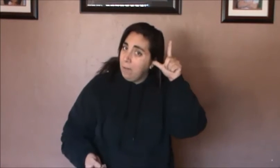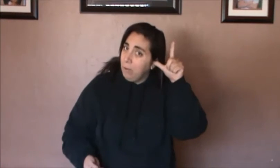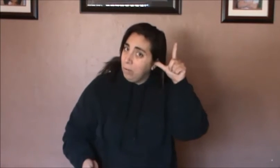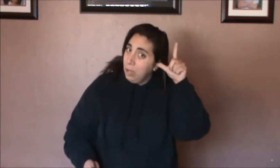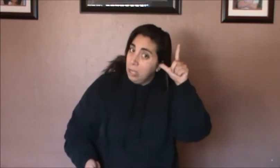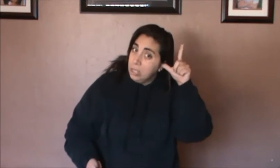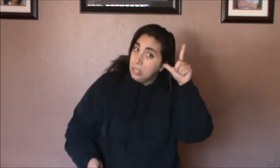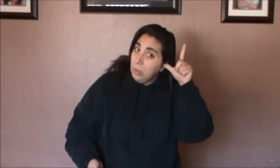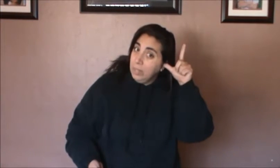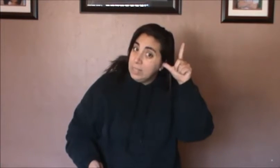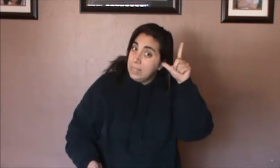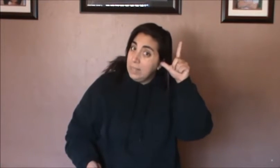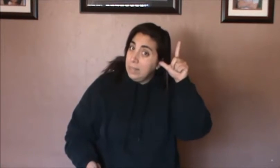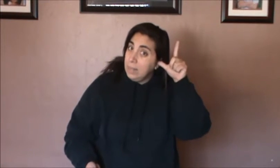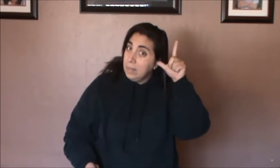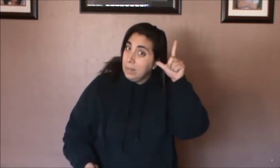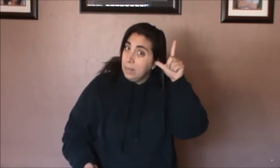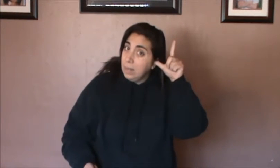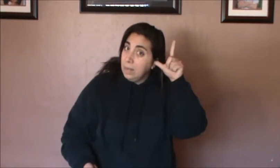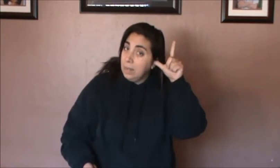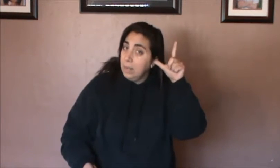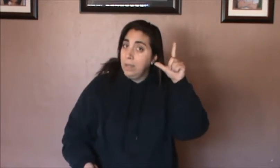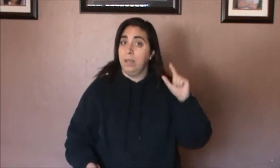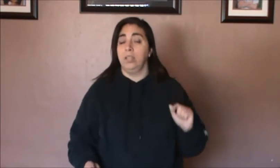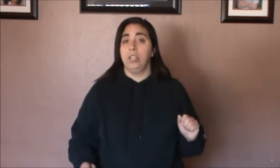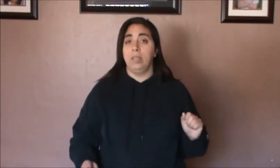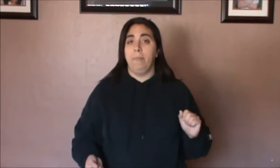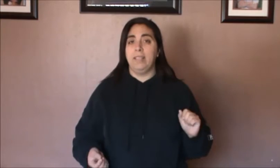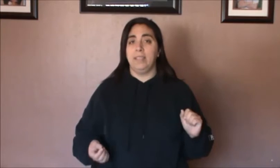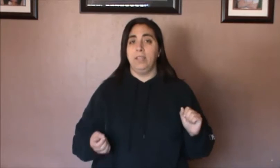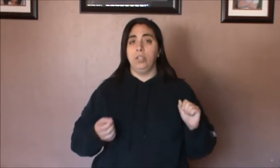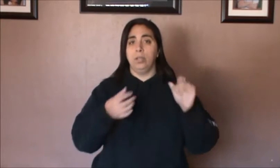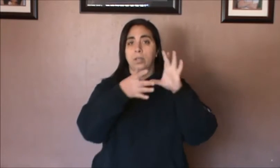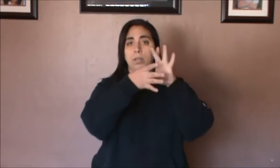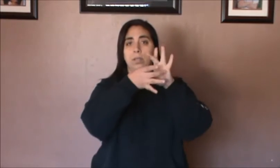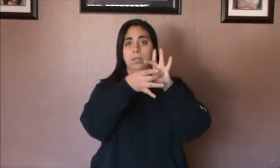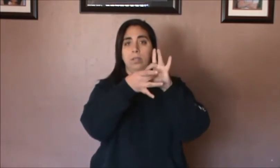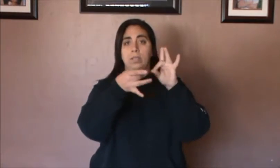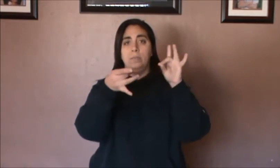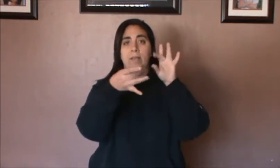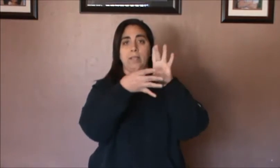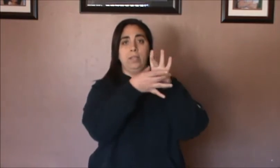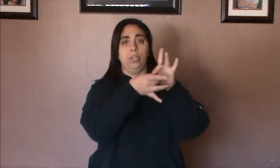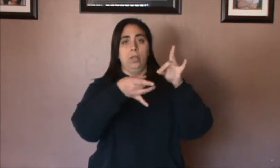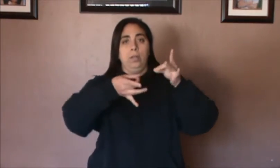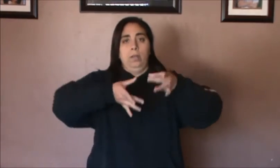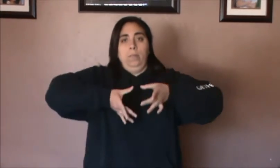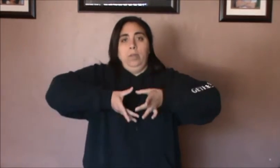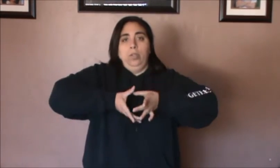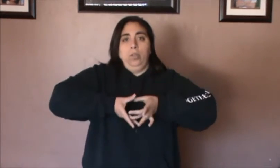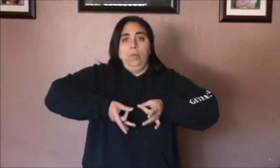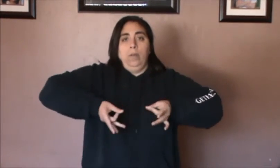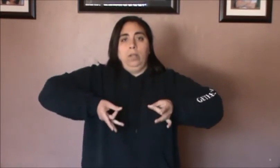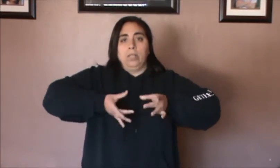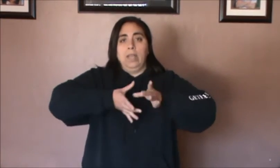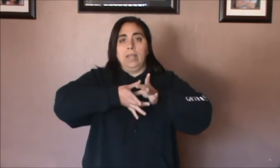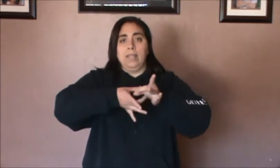headphone. So listen to the message. So this is message. I'm gonna show you what it looks like. It's like